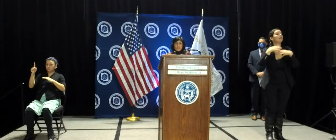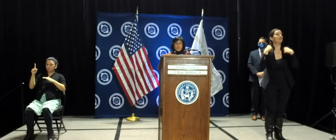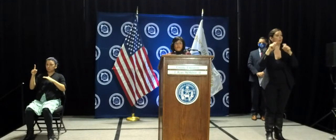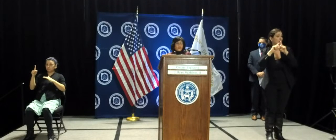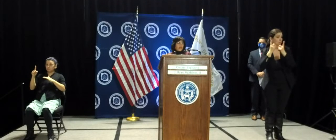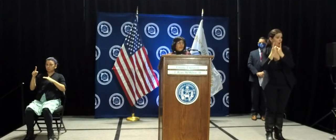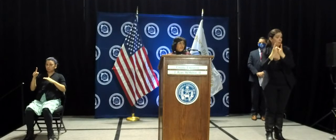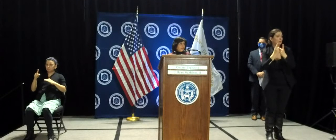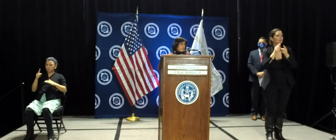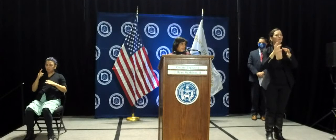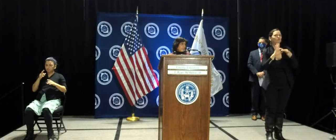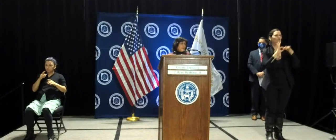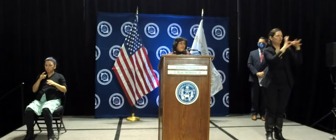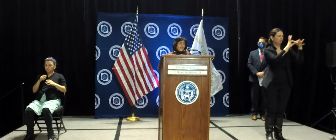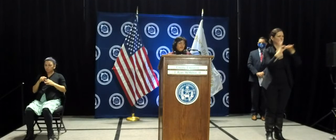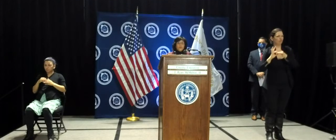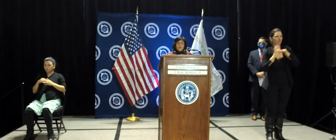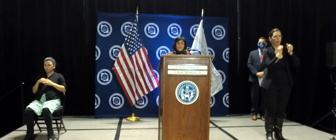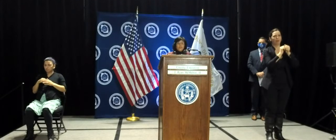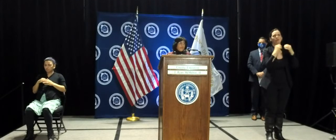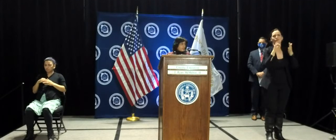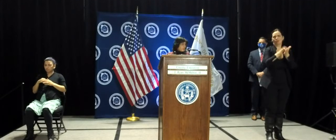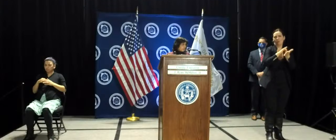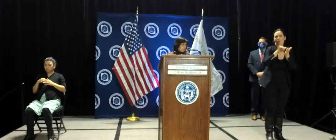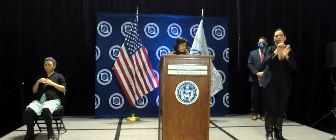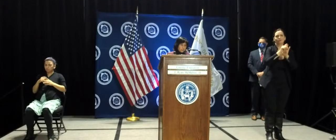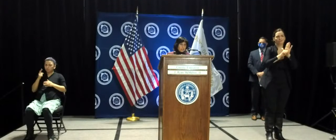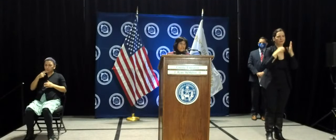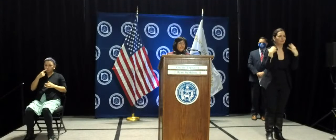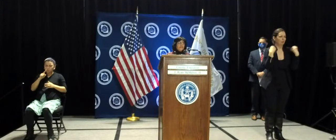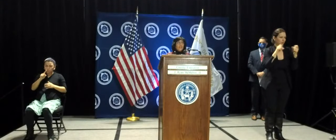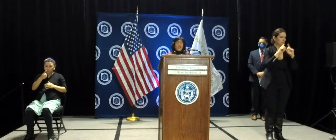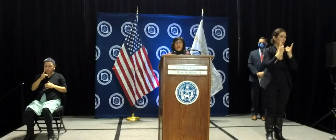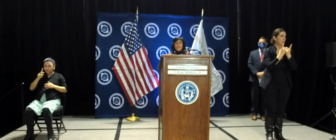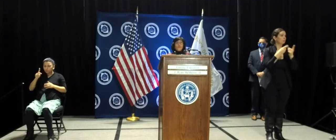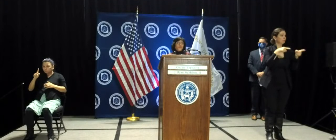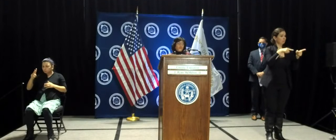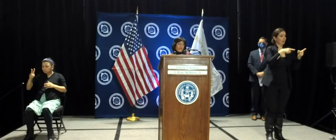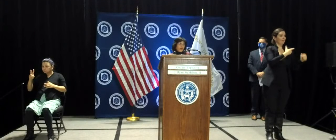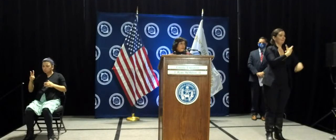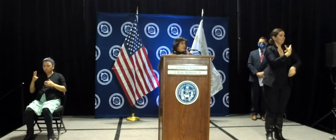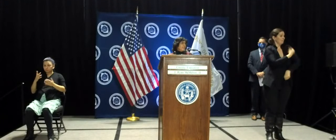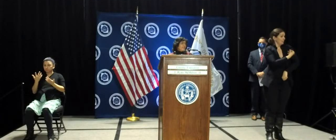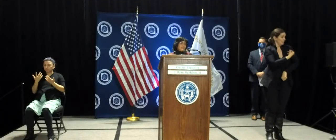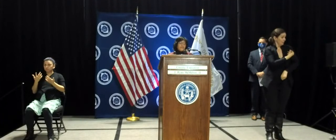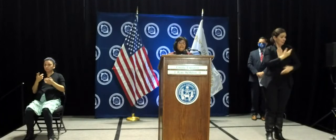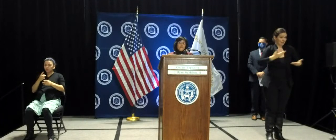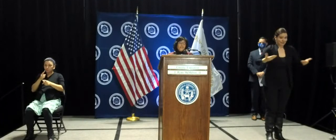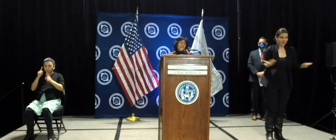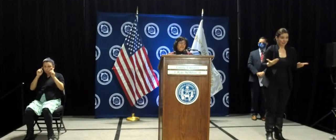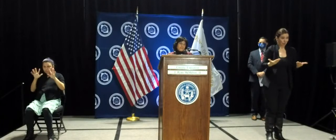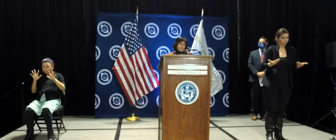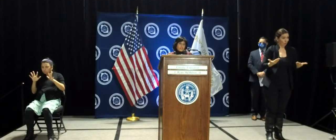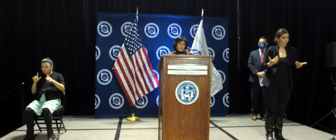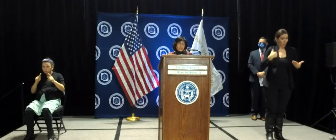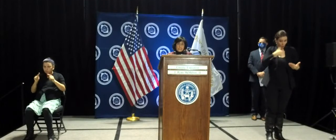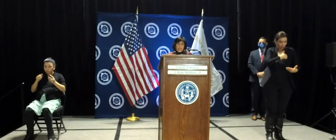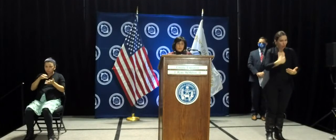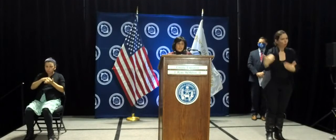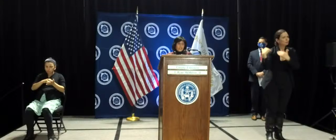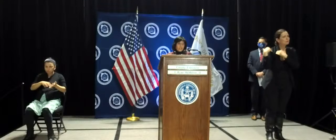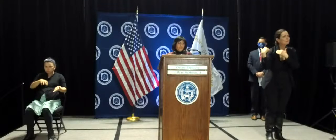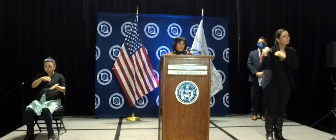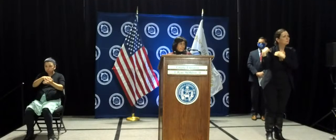responsible for our community. That will be in mass vaccination clinics, how that will roll out. This is something discussion